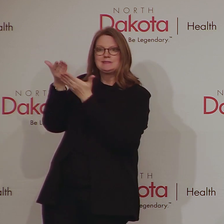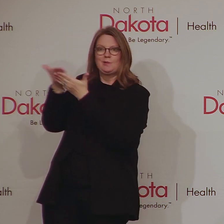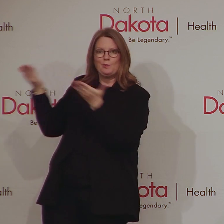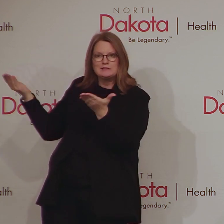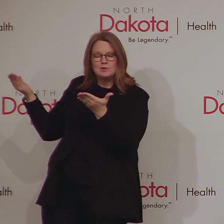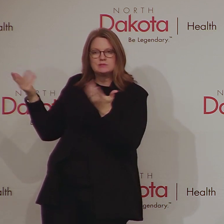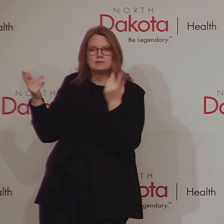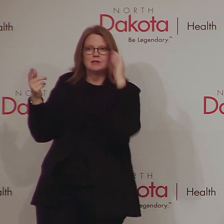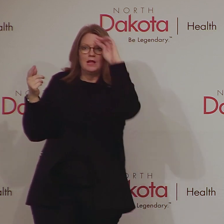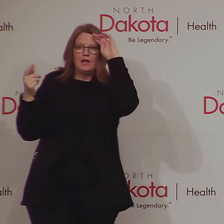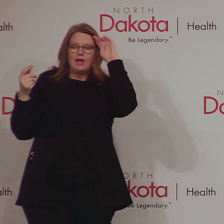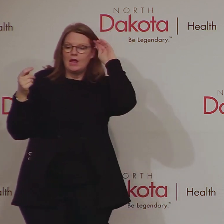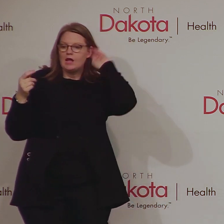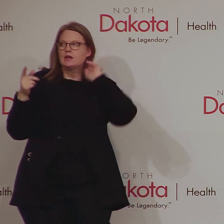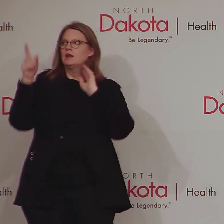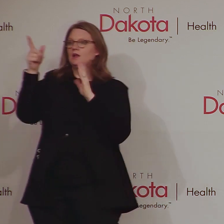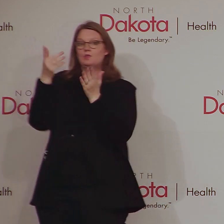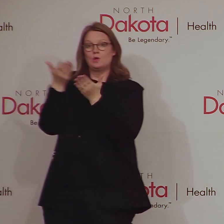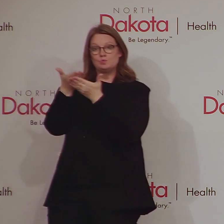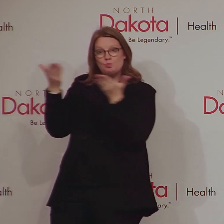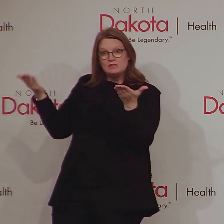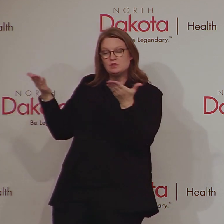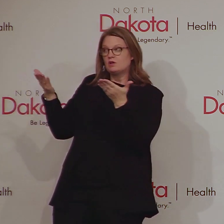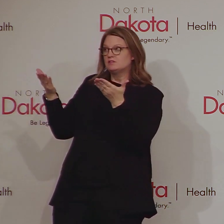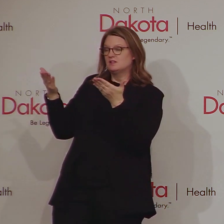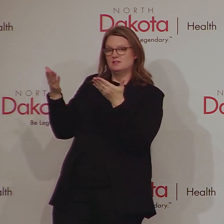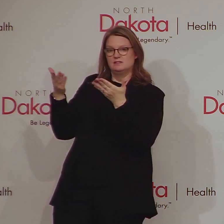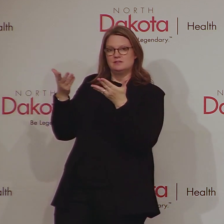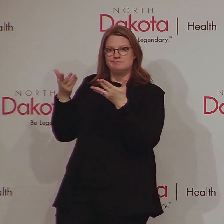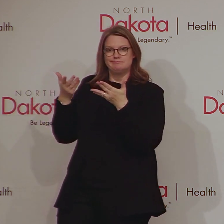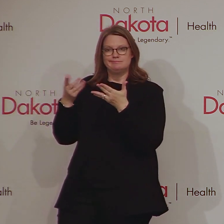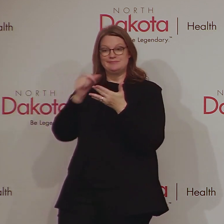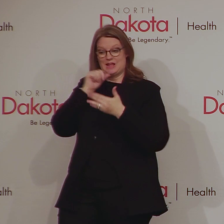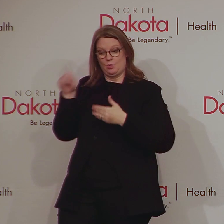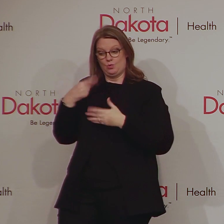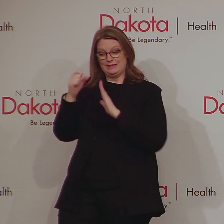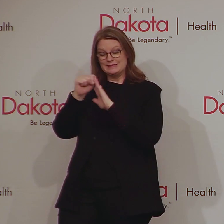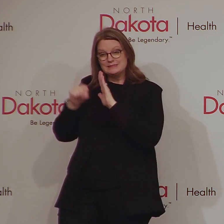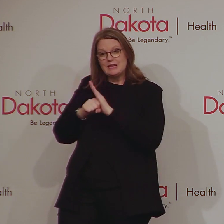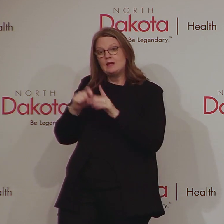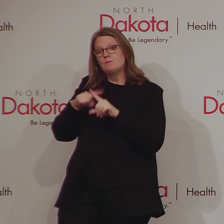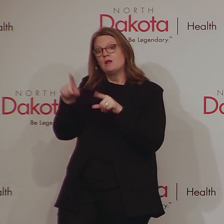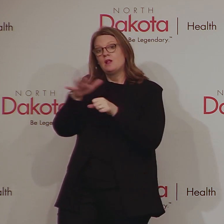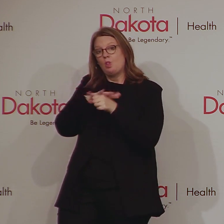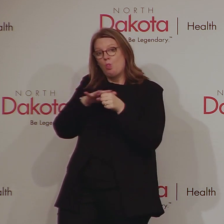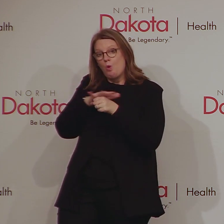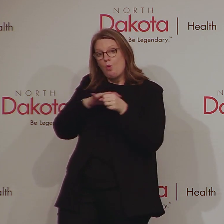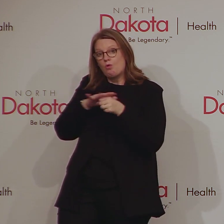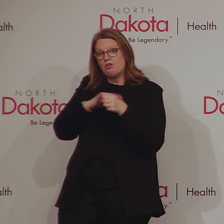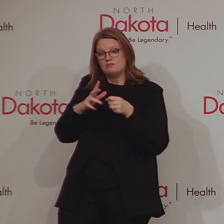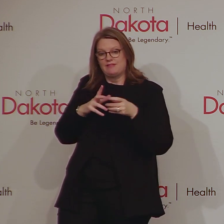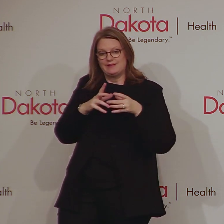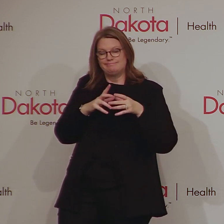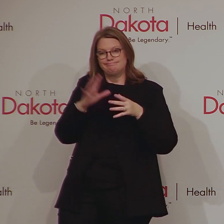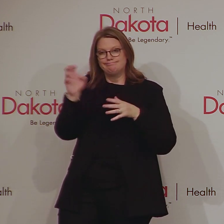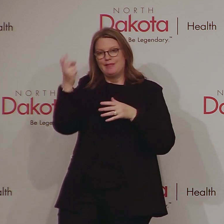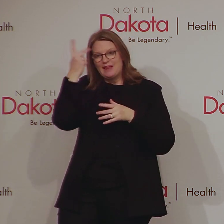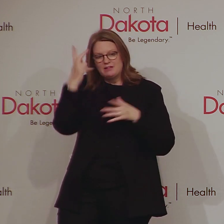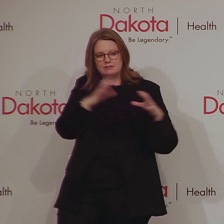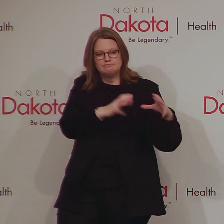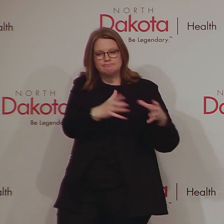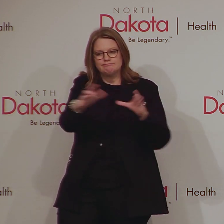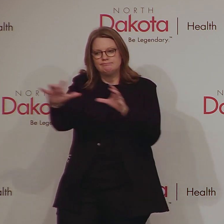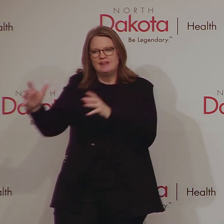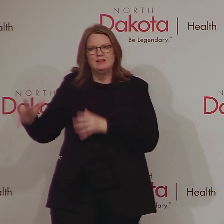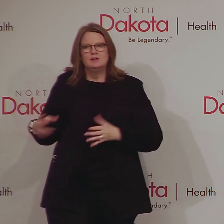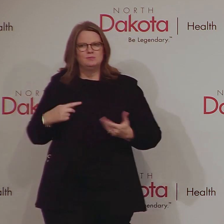those resources often pass through directly not only to the state, but to local political subdivisions in an emergency. We see this all